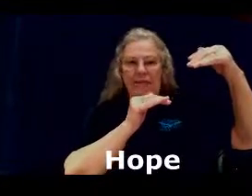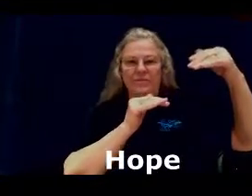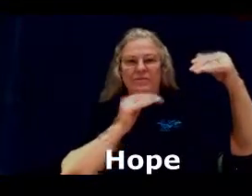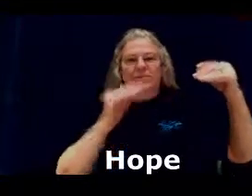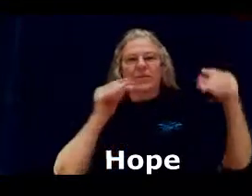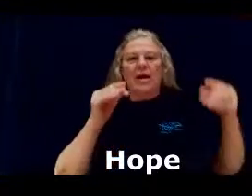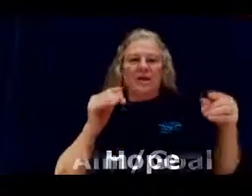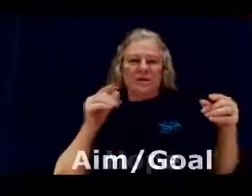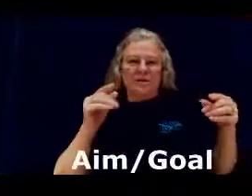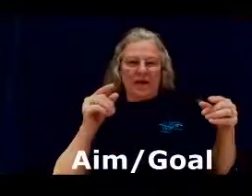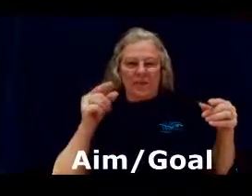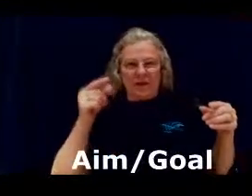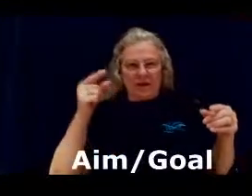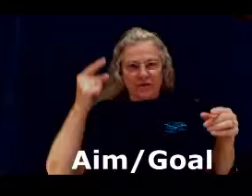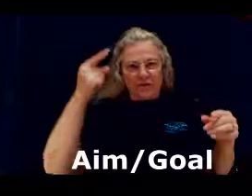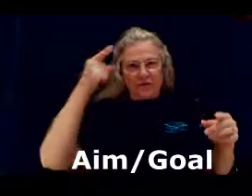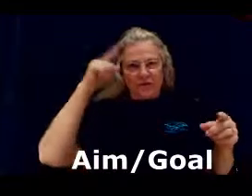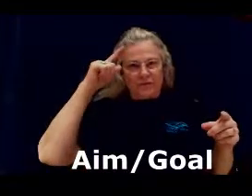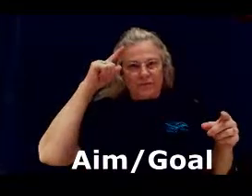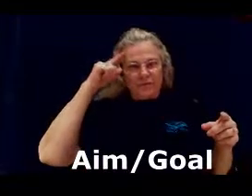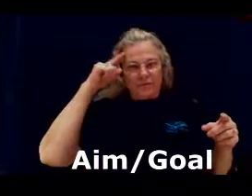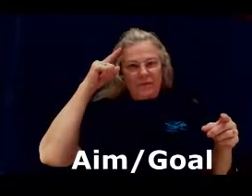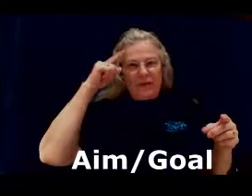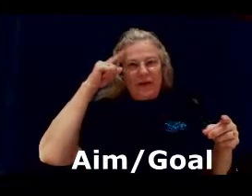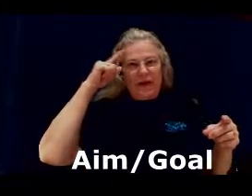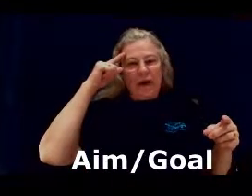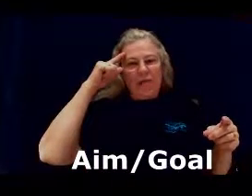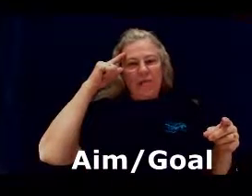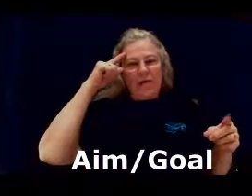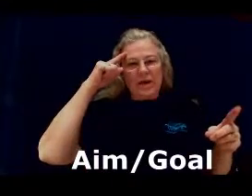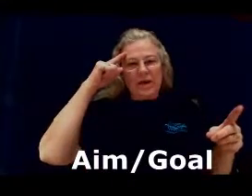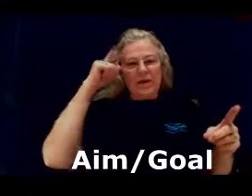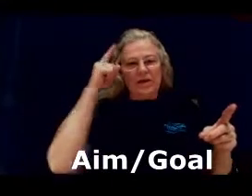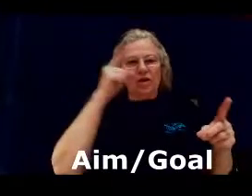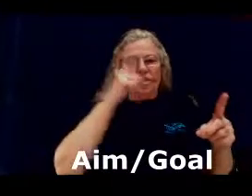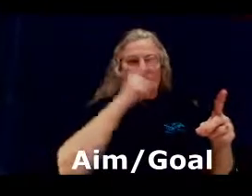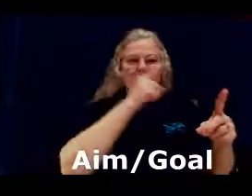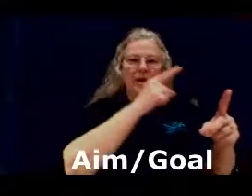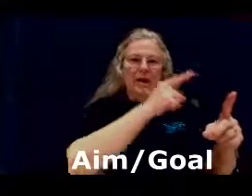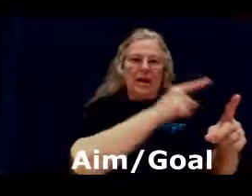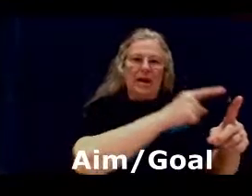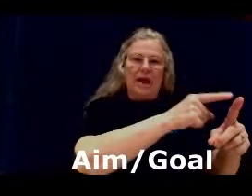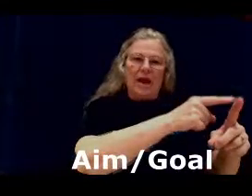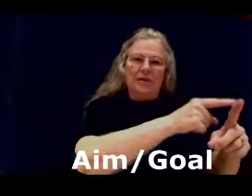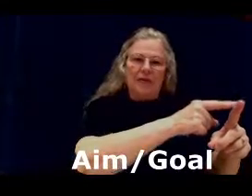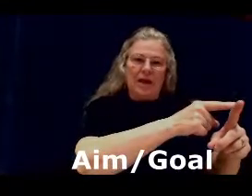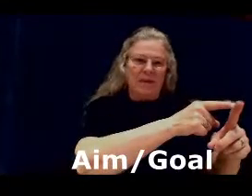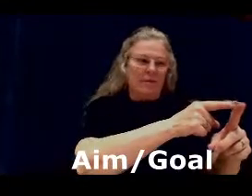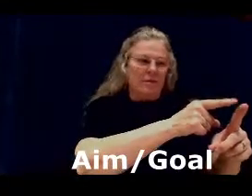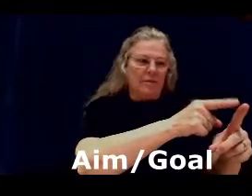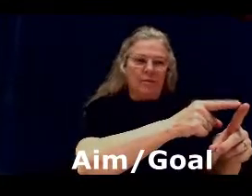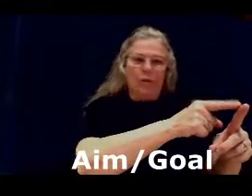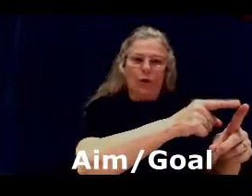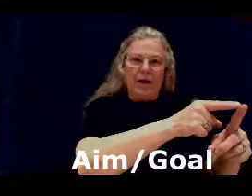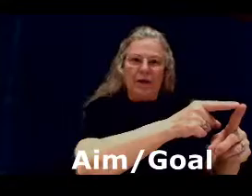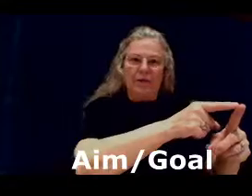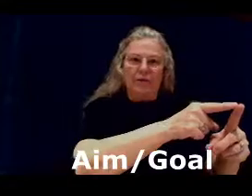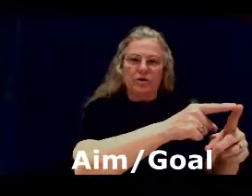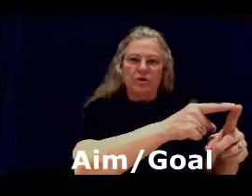Aims is the same thing as goals. It comes from the knowledge area and it has a point out here that you're